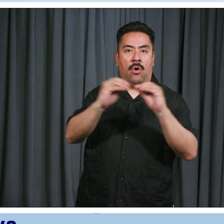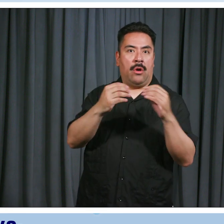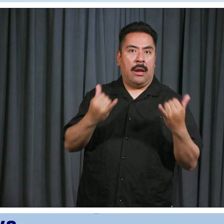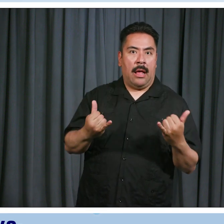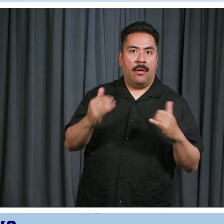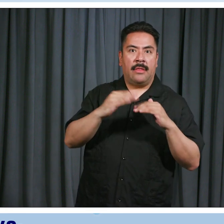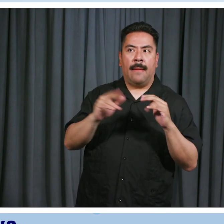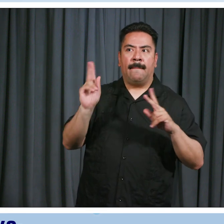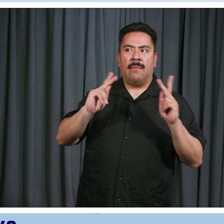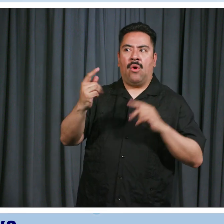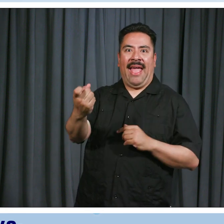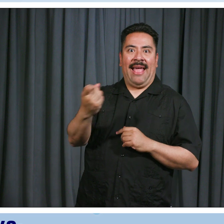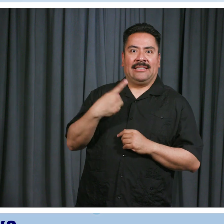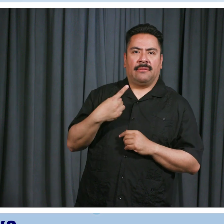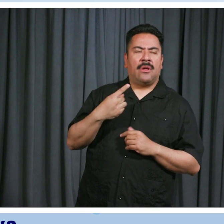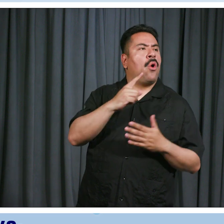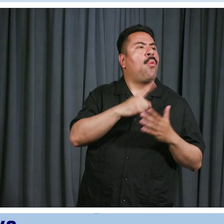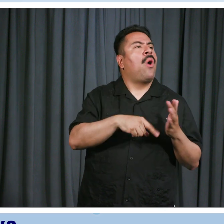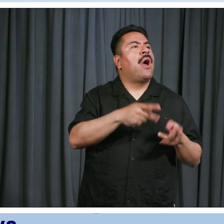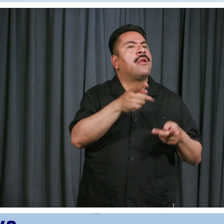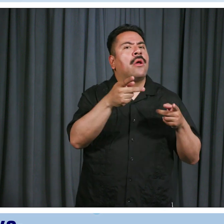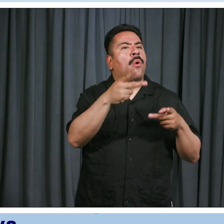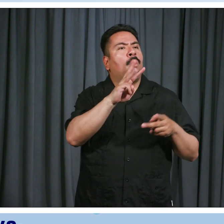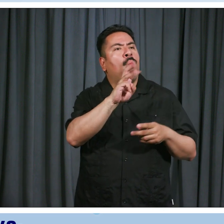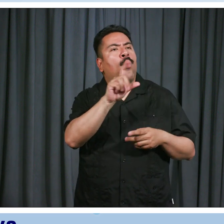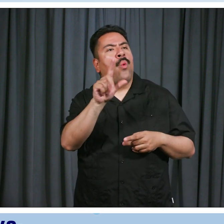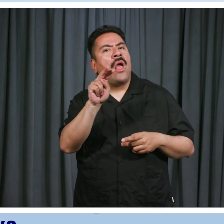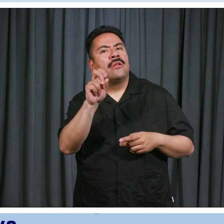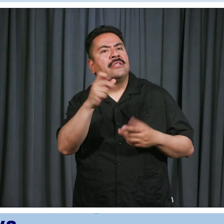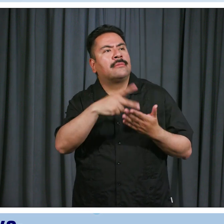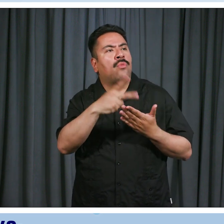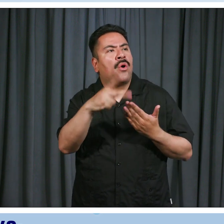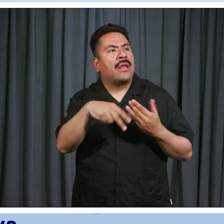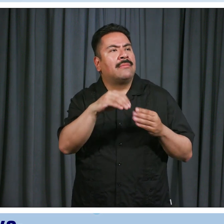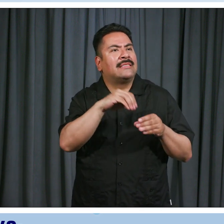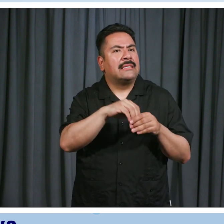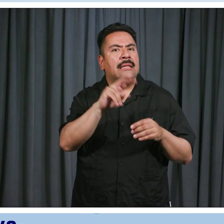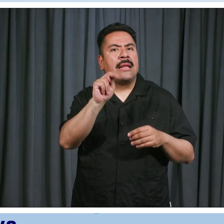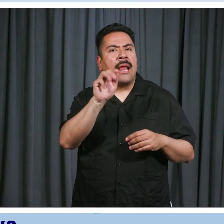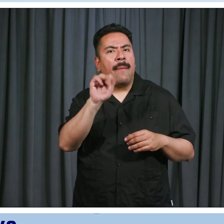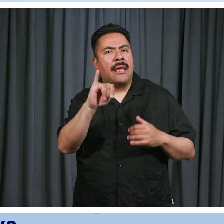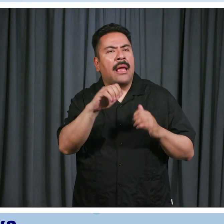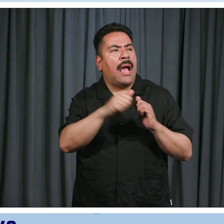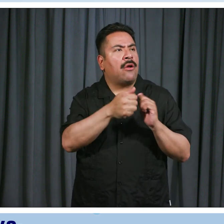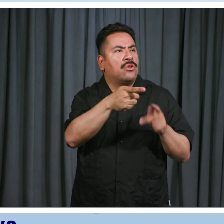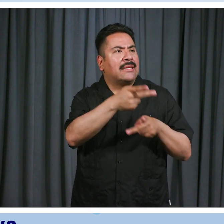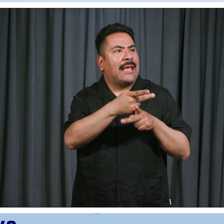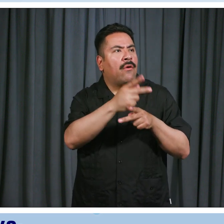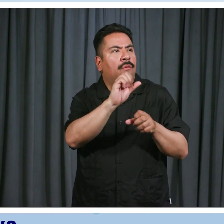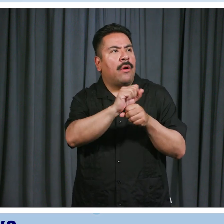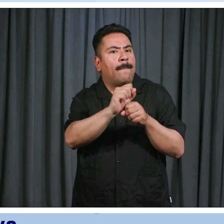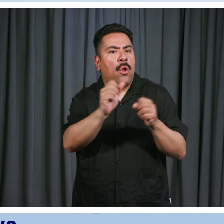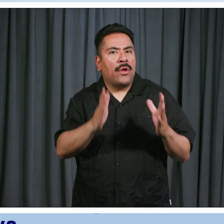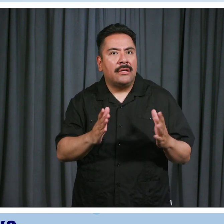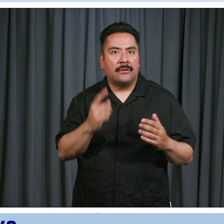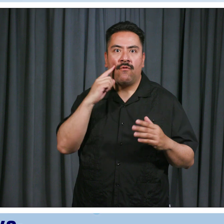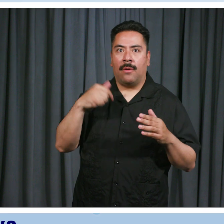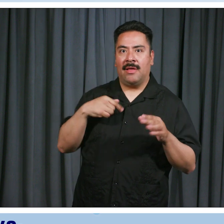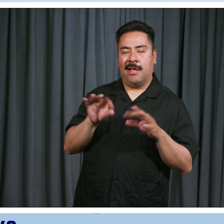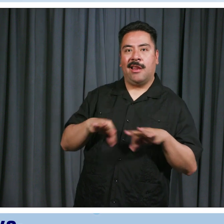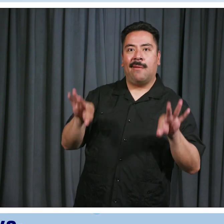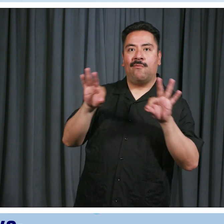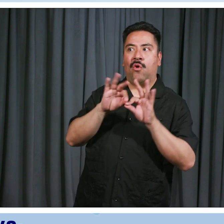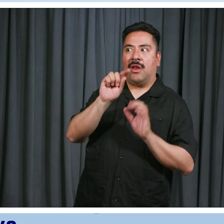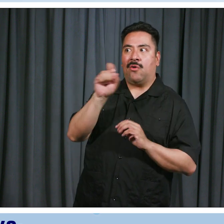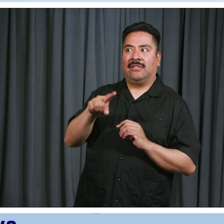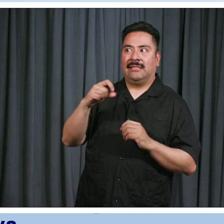people asking me, you know, what are the wellness programs at NAMI? How do you take care of your employees? And to me, it's like a really important question, and it